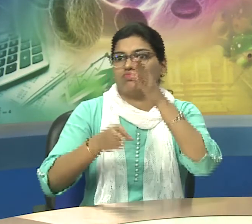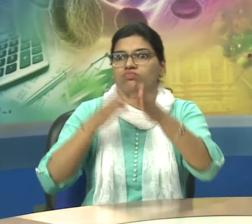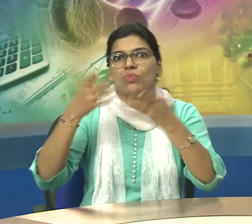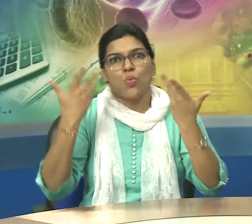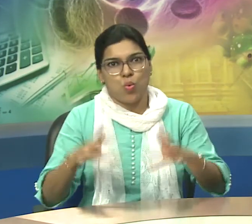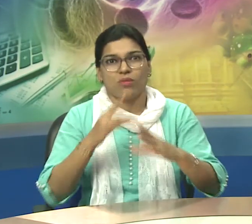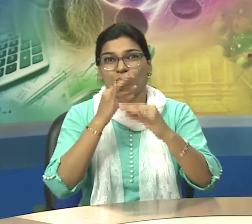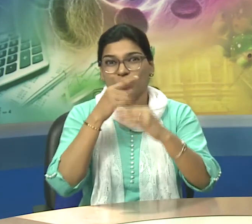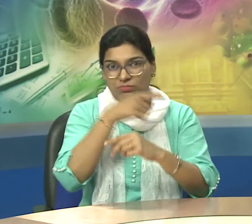performed in